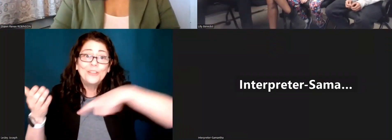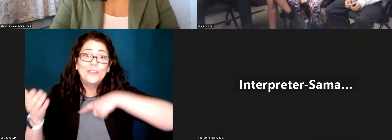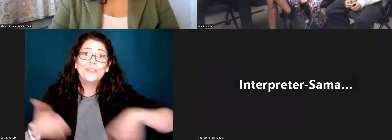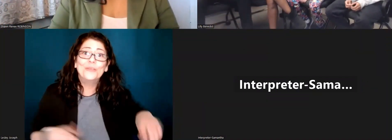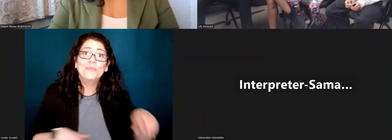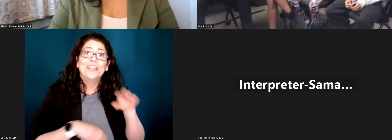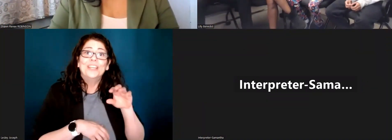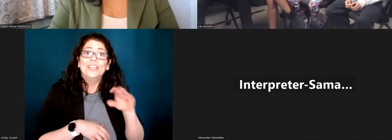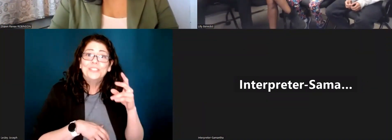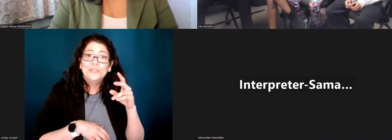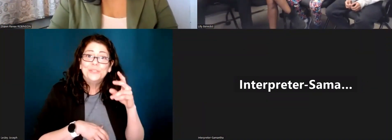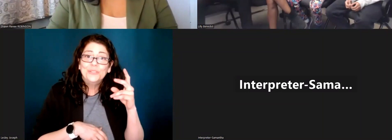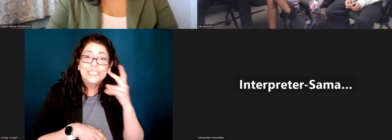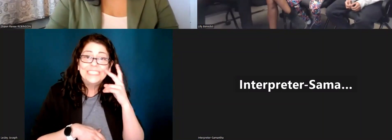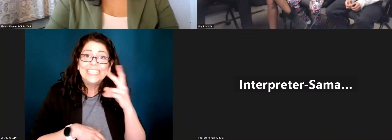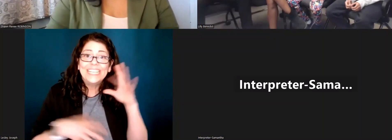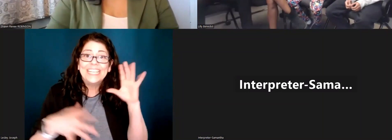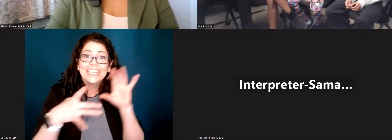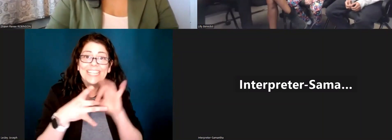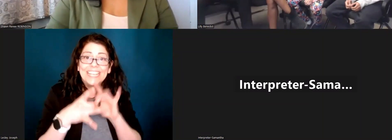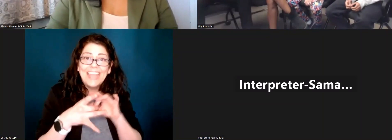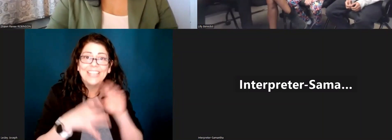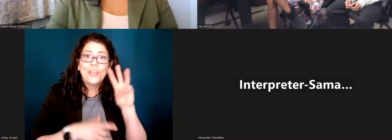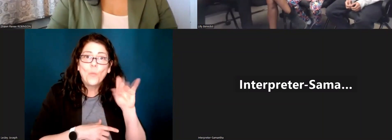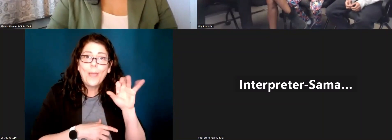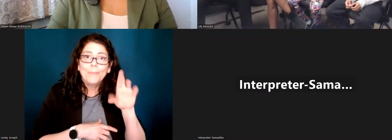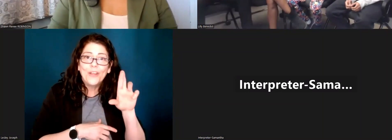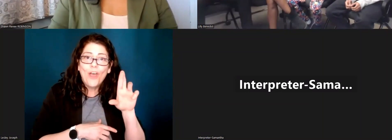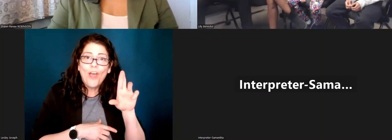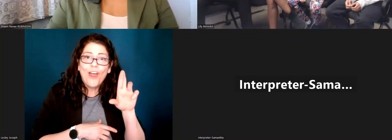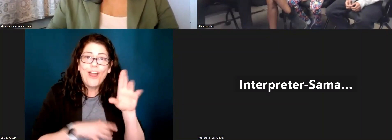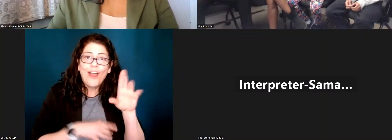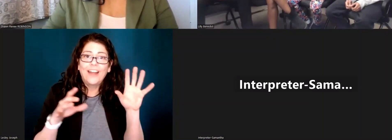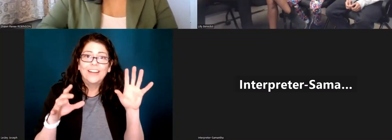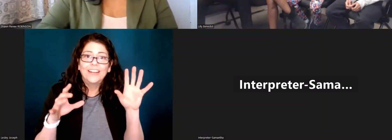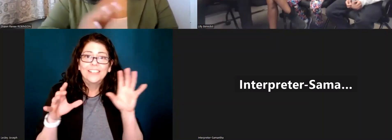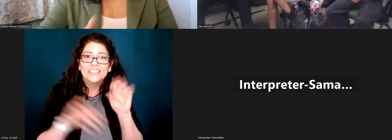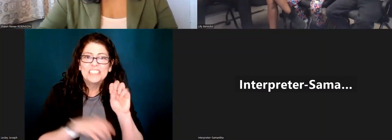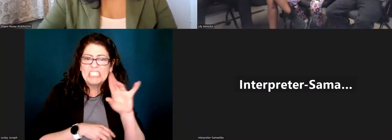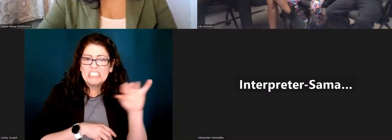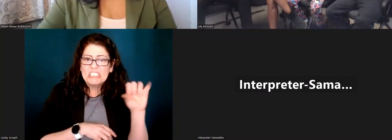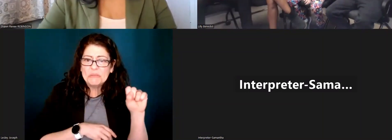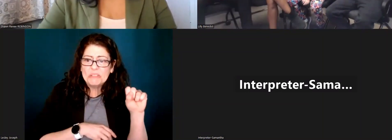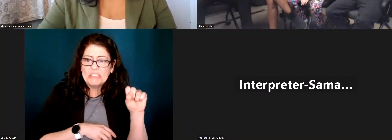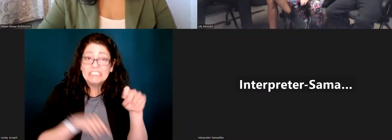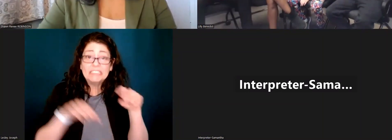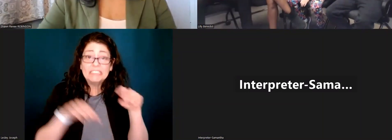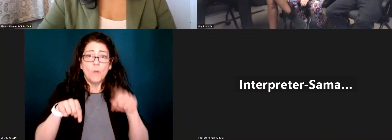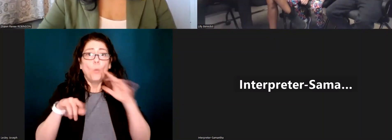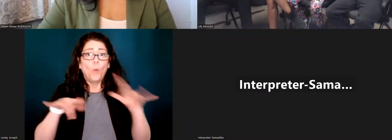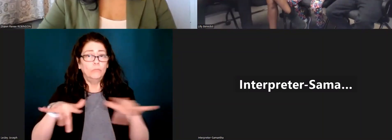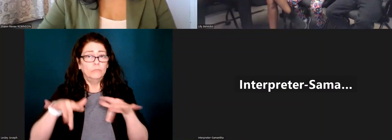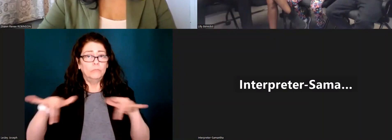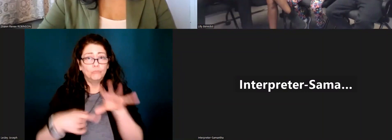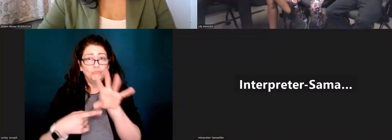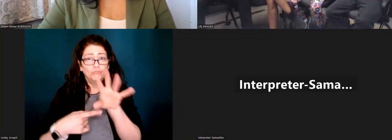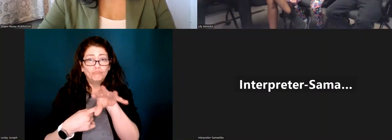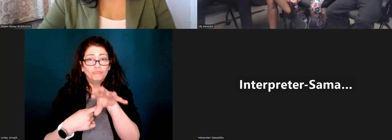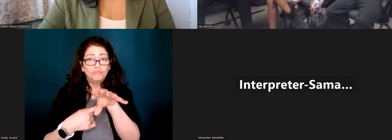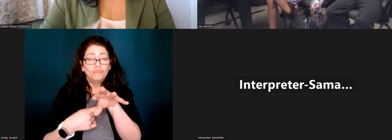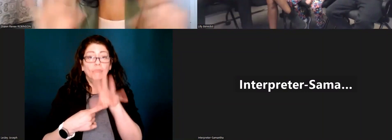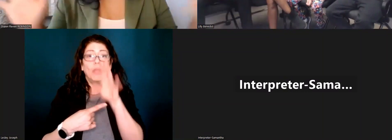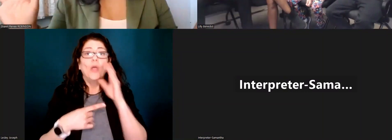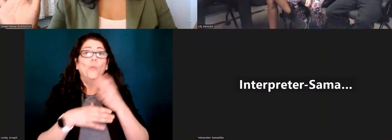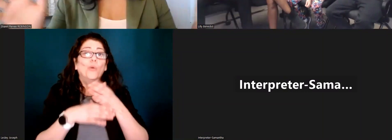Connect webinar series. This Seed webinar series session will be recorded. It's going to be shared on our